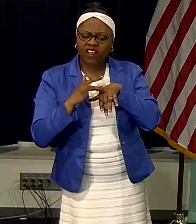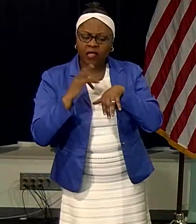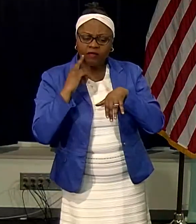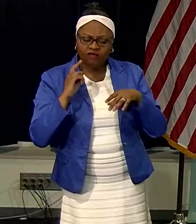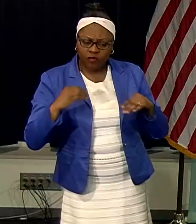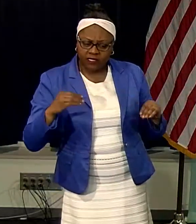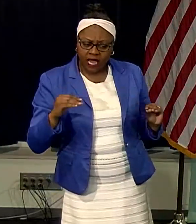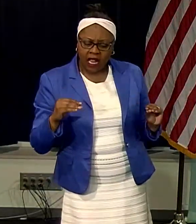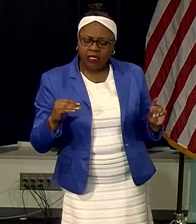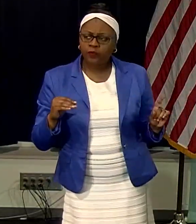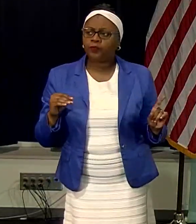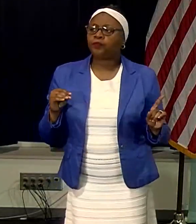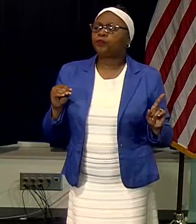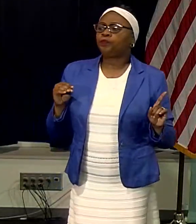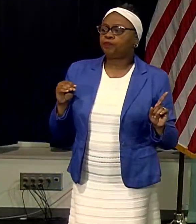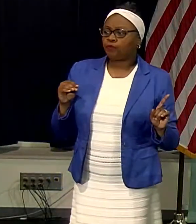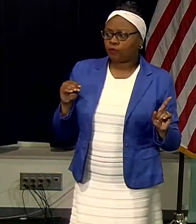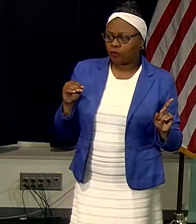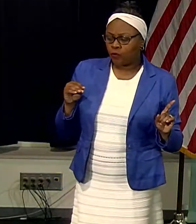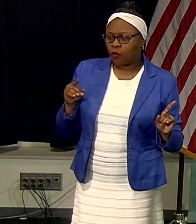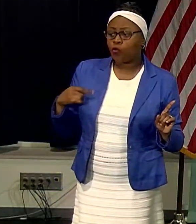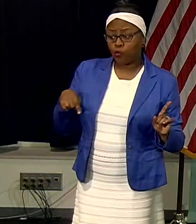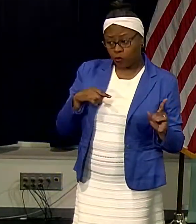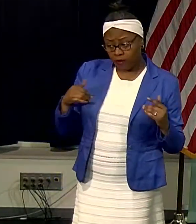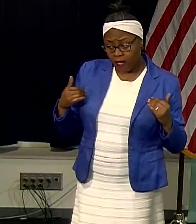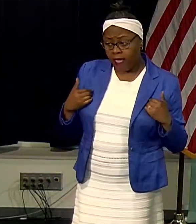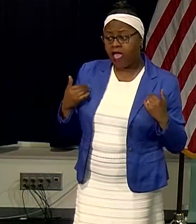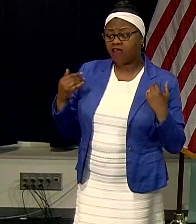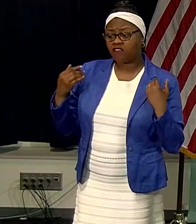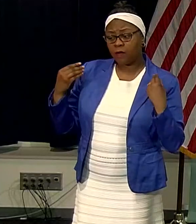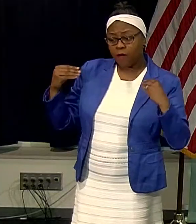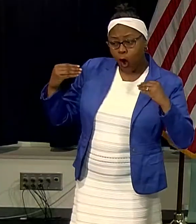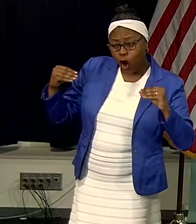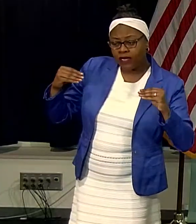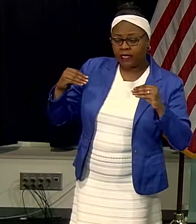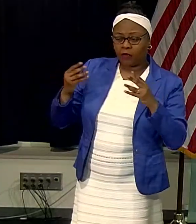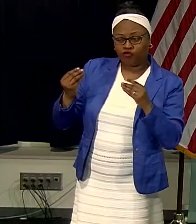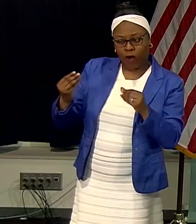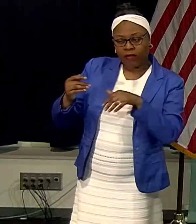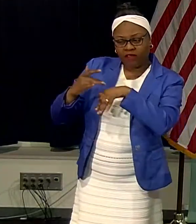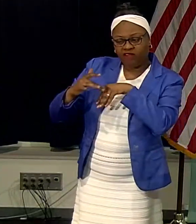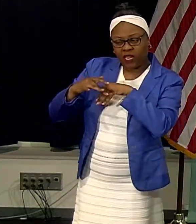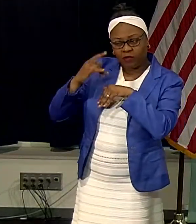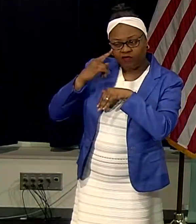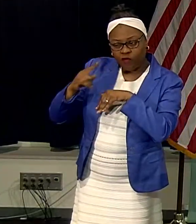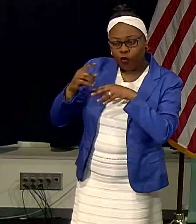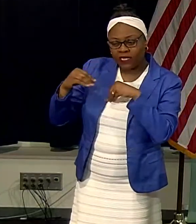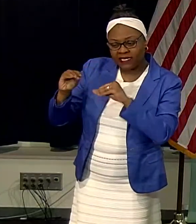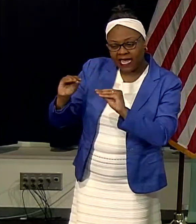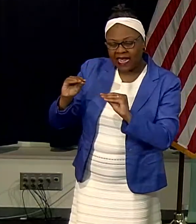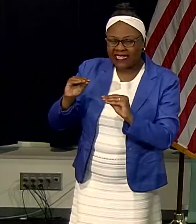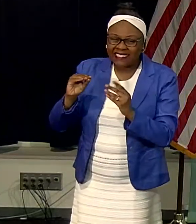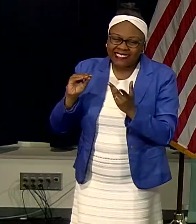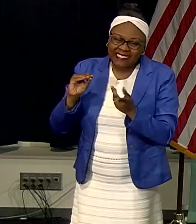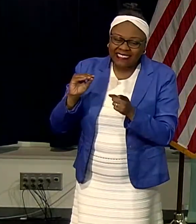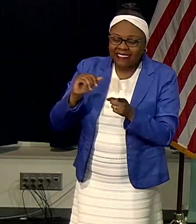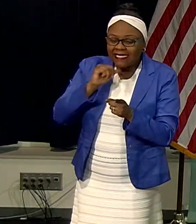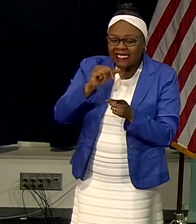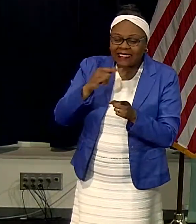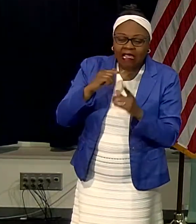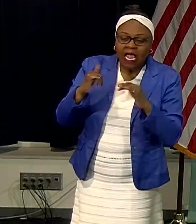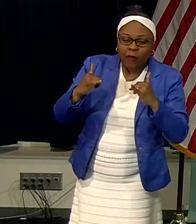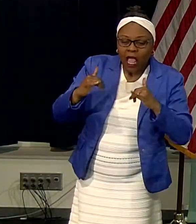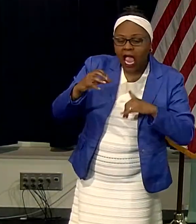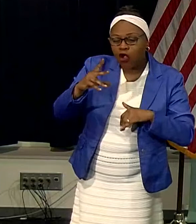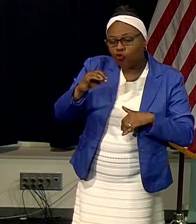So we do have marketed properties that are available for sale. I wouldn't say, standing playgrounds or